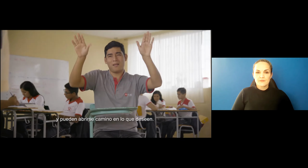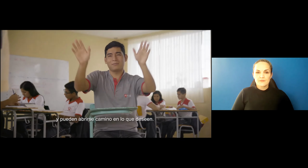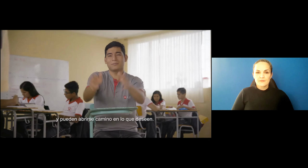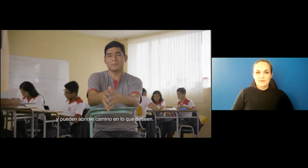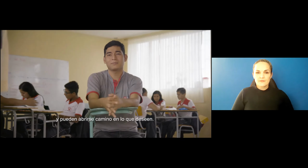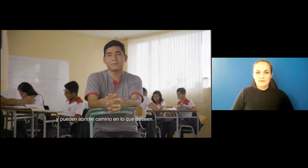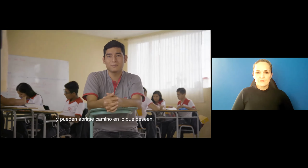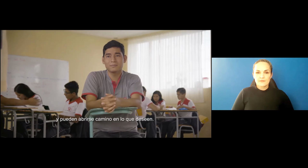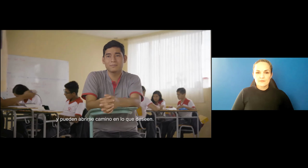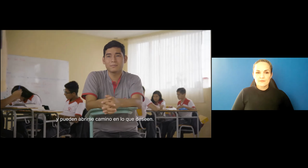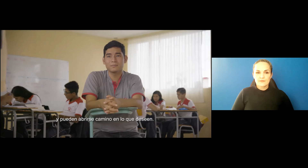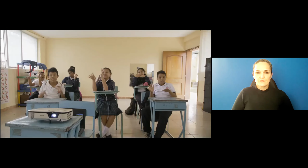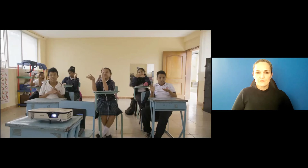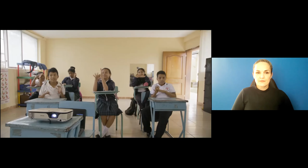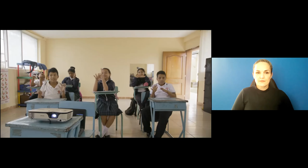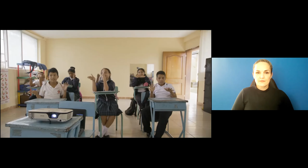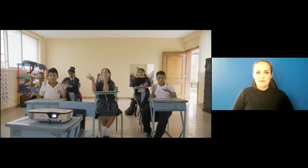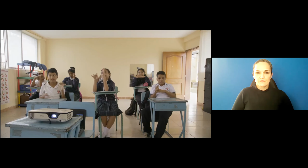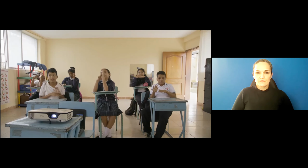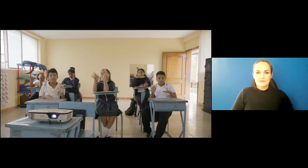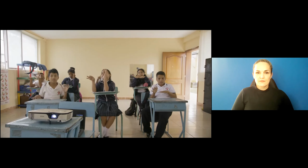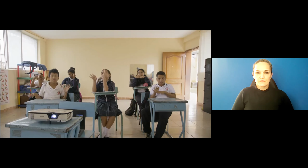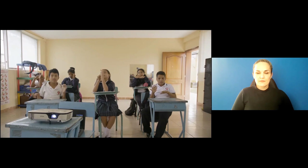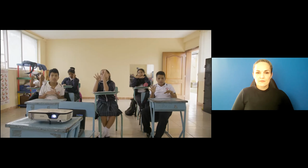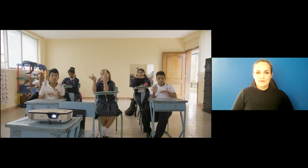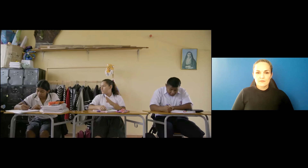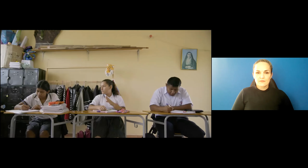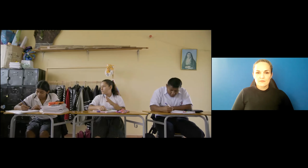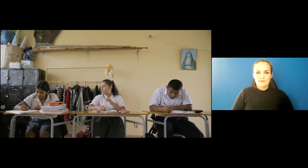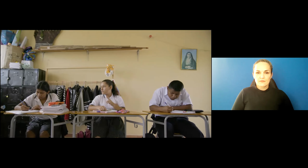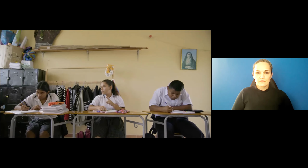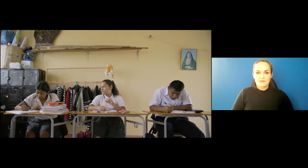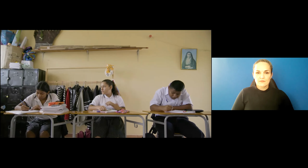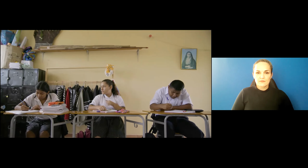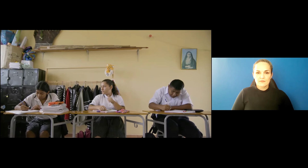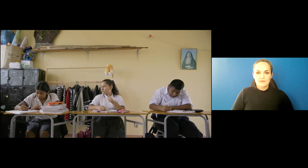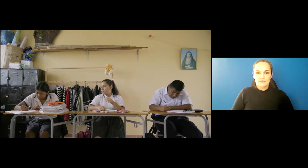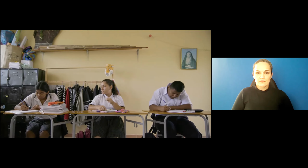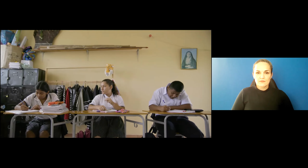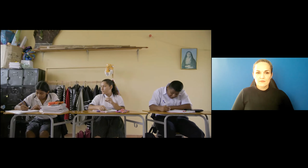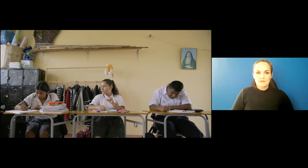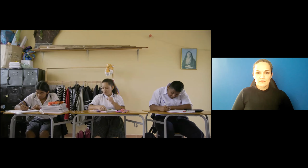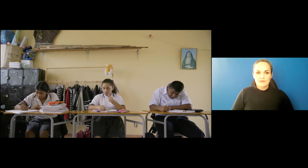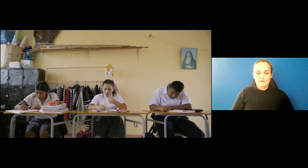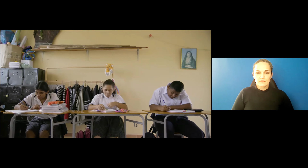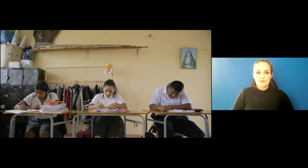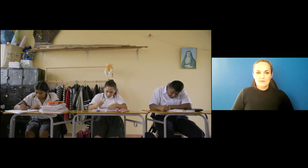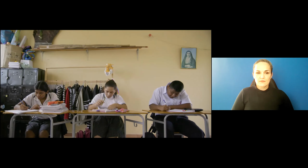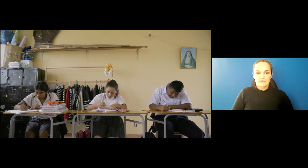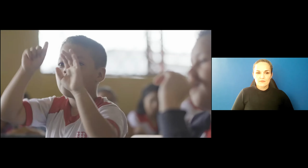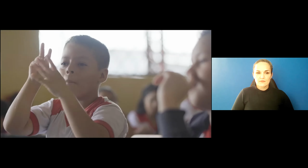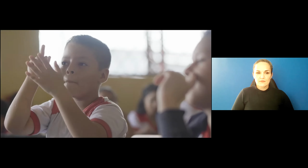a professional. You can open your own pathways as you see fit.